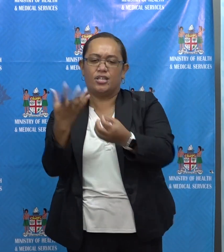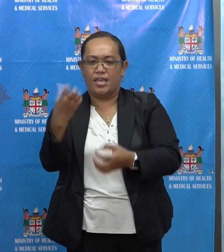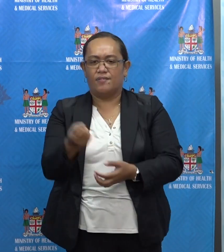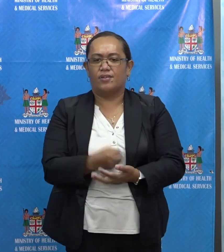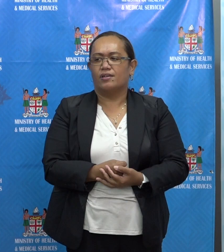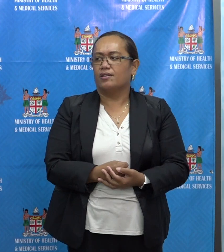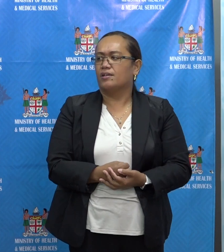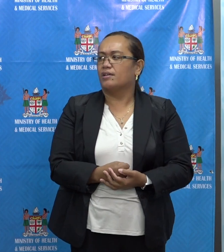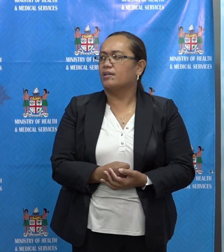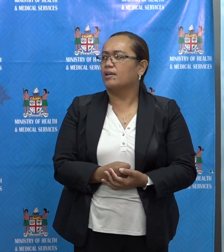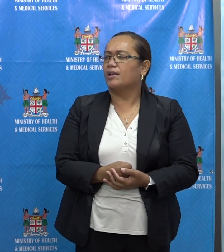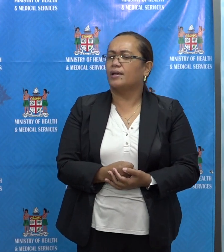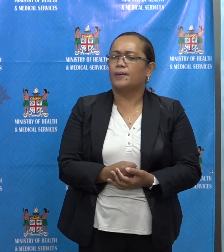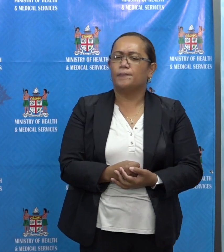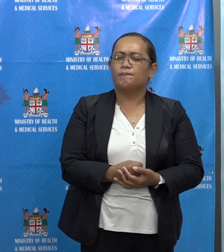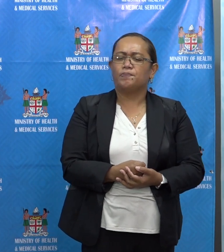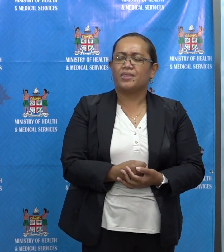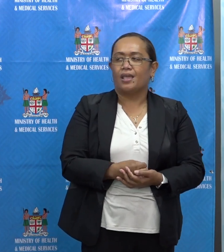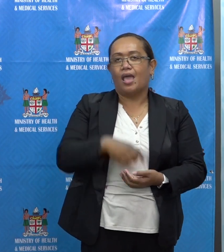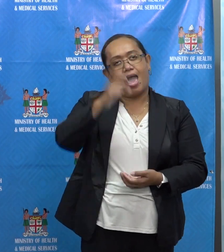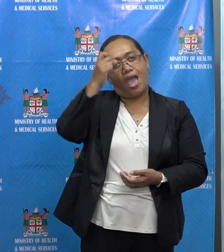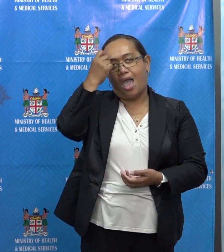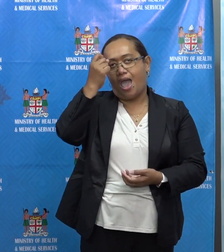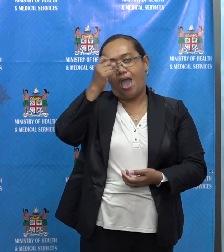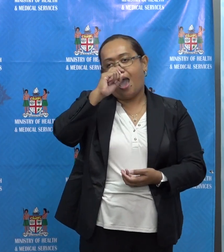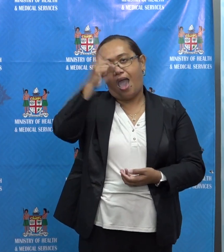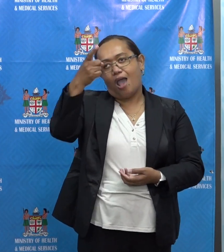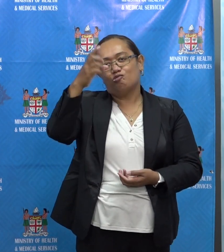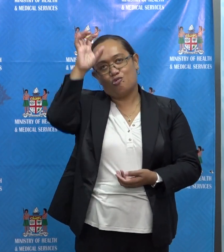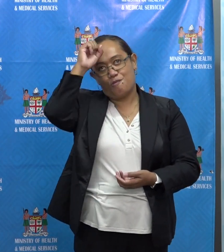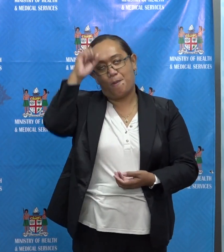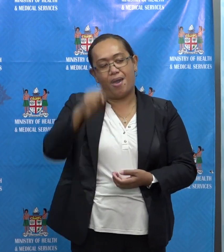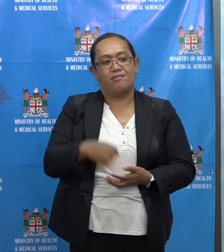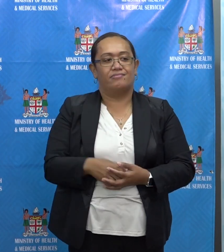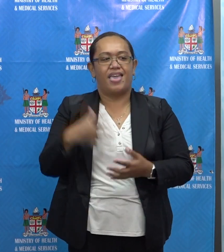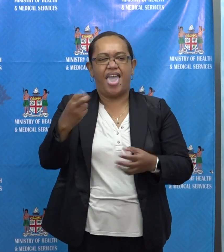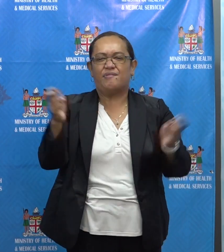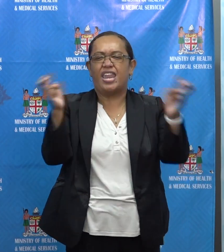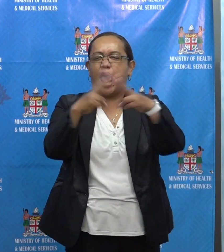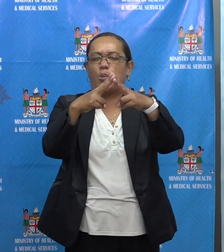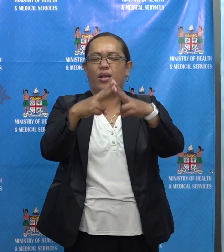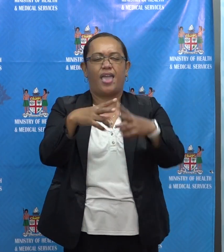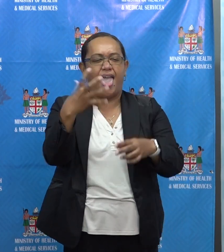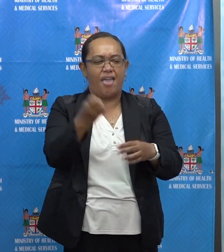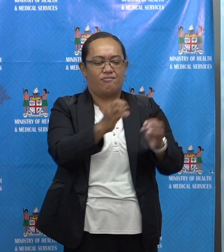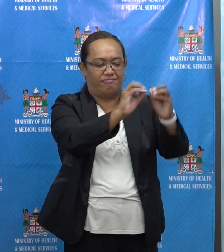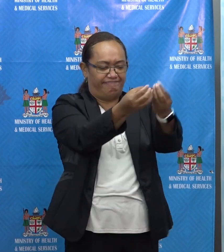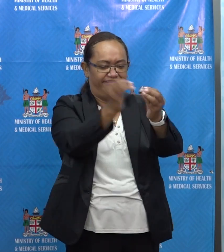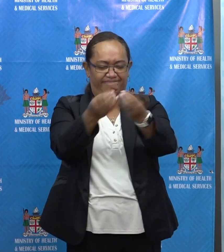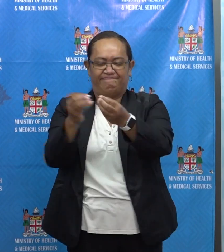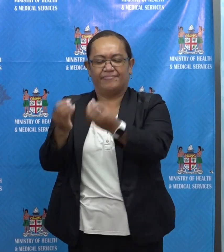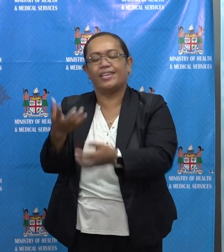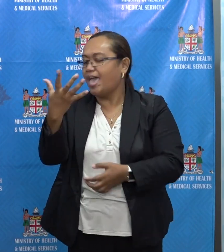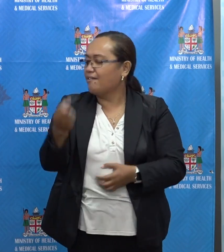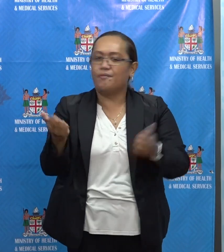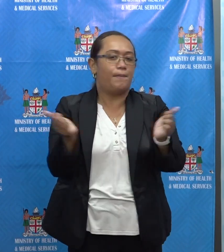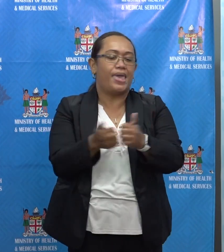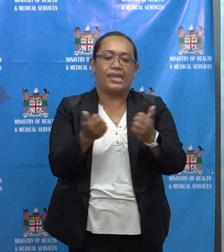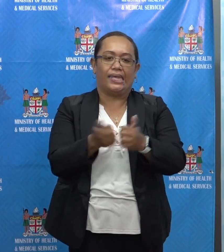I can't remember the name, but there's a number of them, a network of them that we work with. They worked with us during